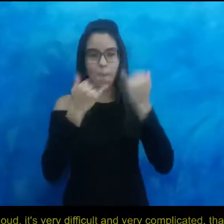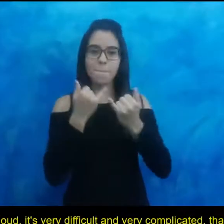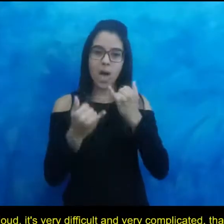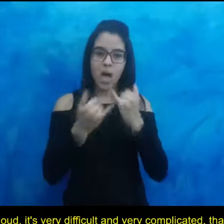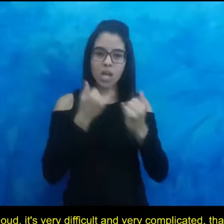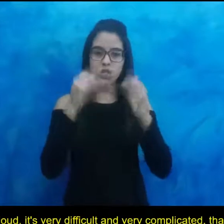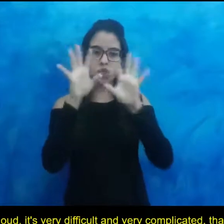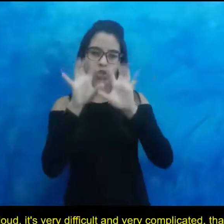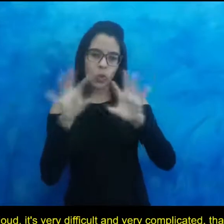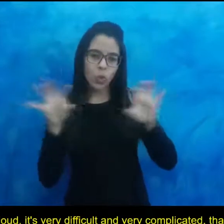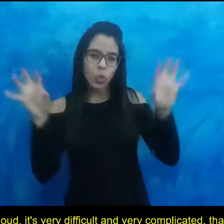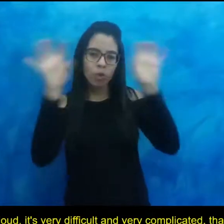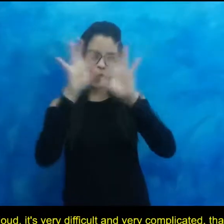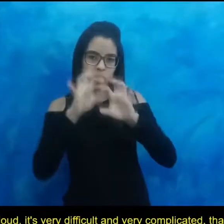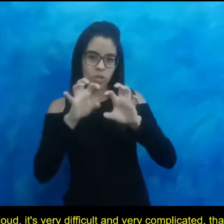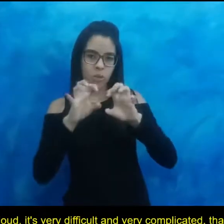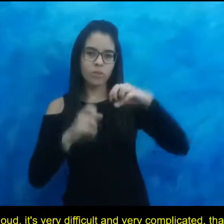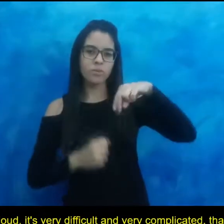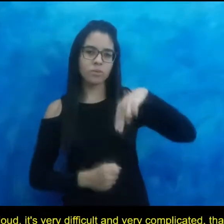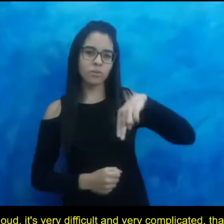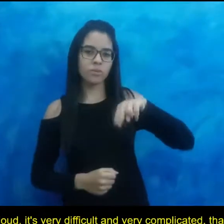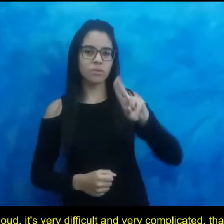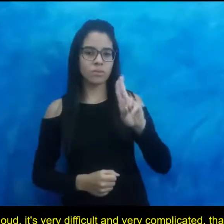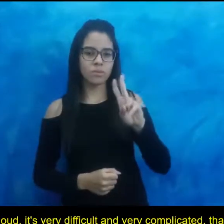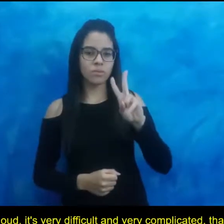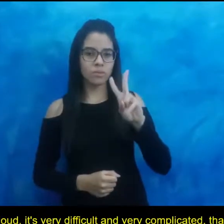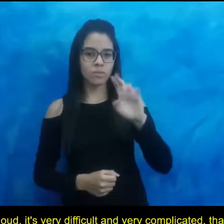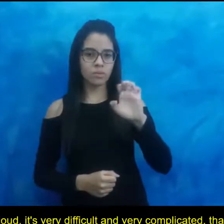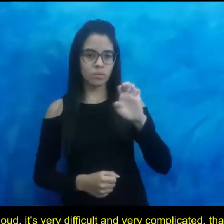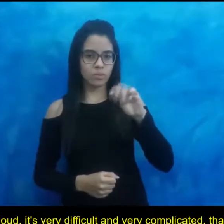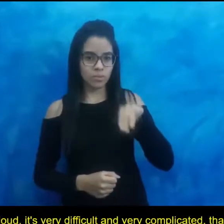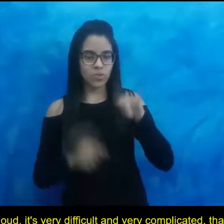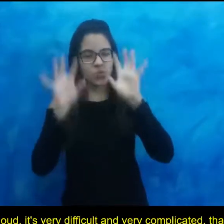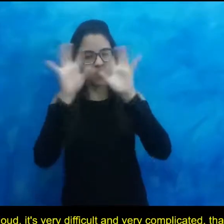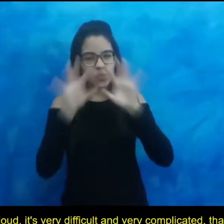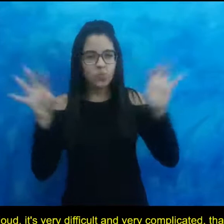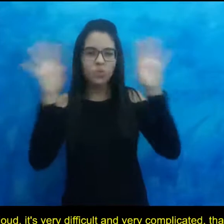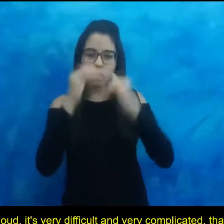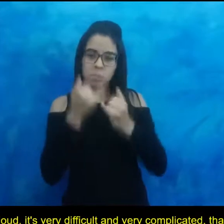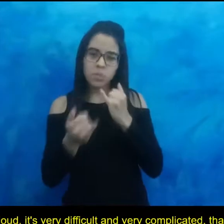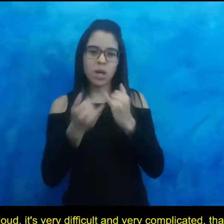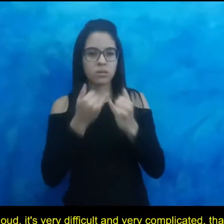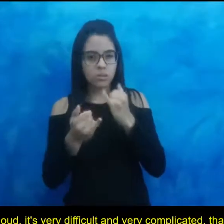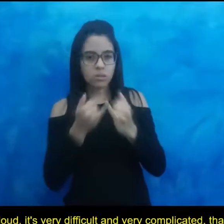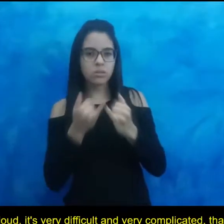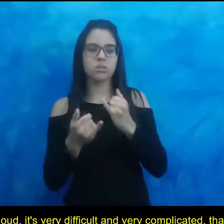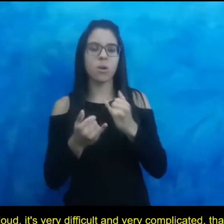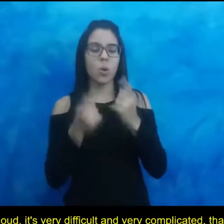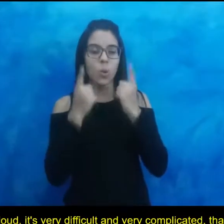Imagine clothes is very difficult and very complicated. That's Usher syndrome. I passed